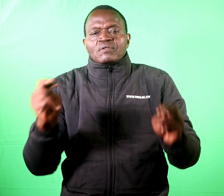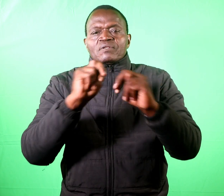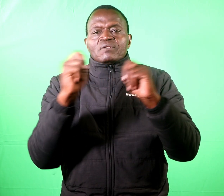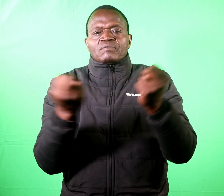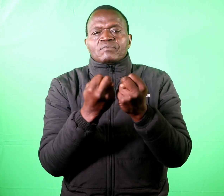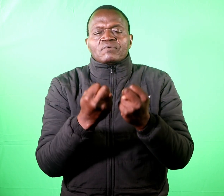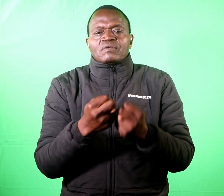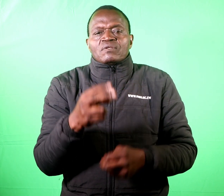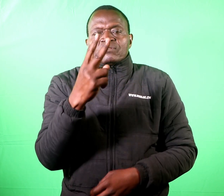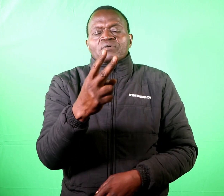2022